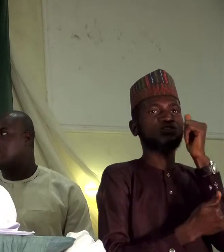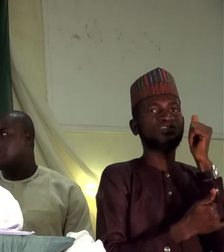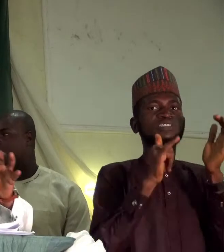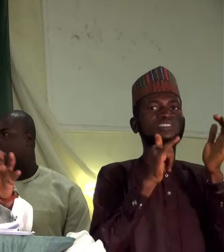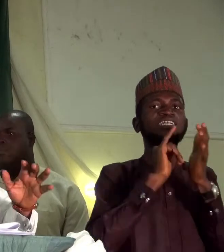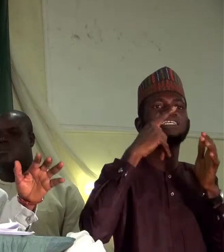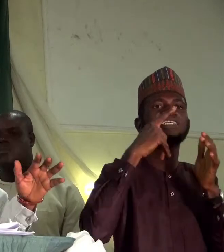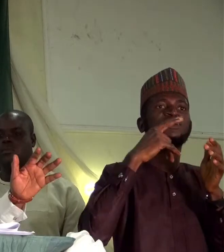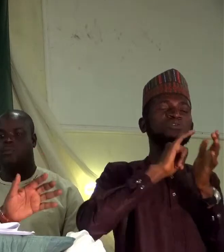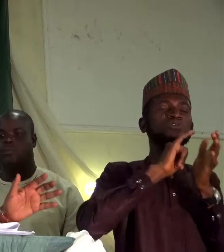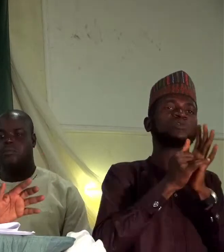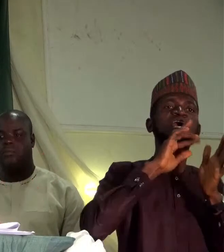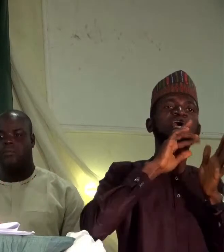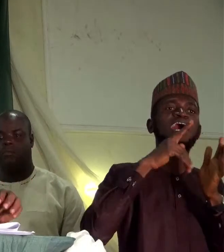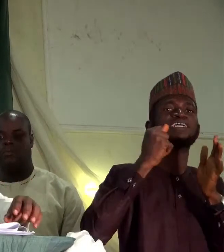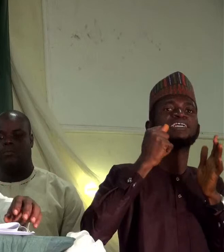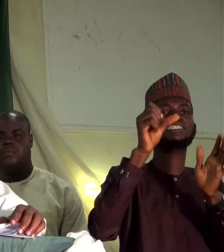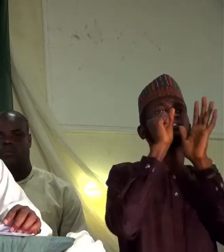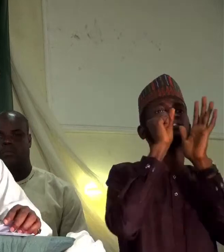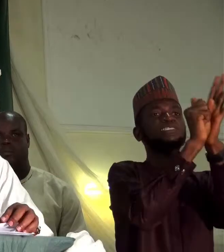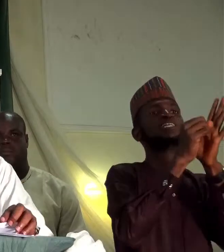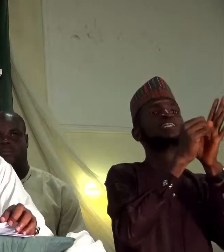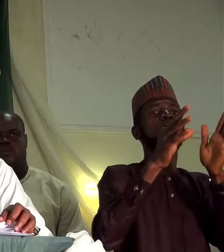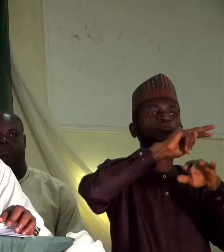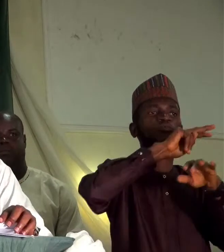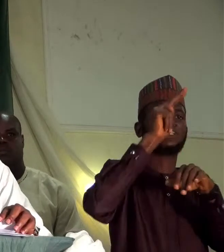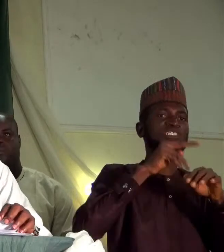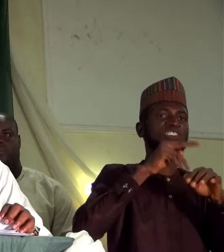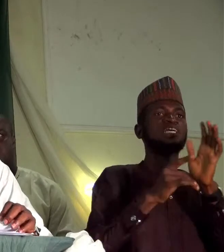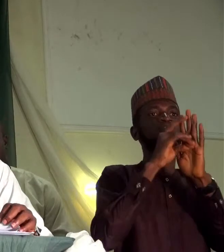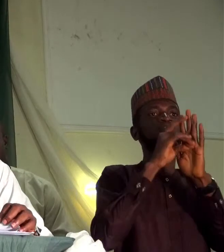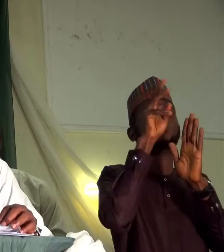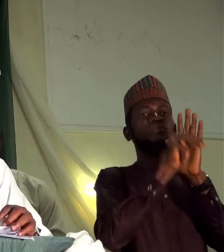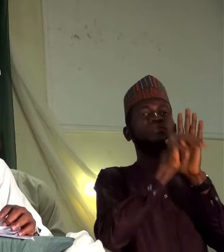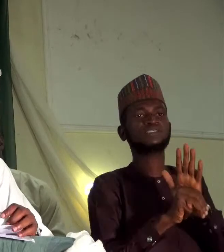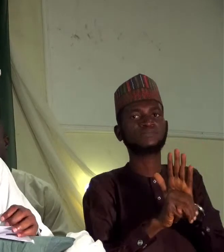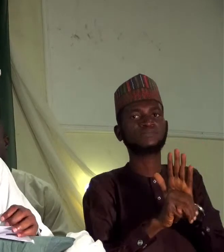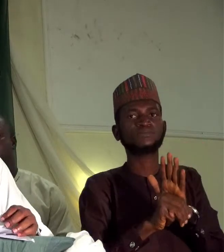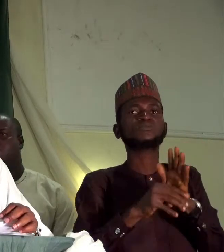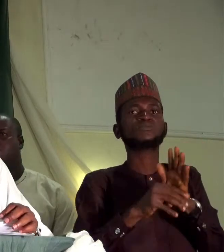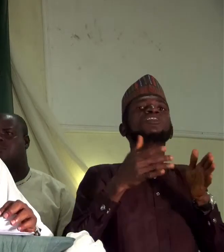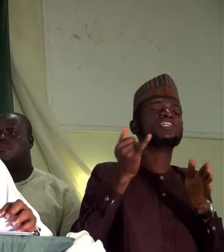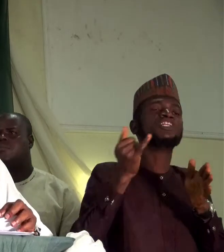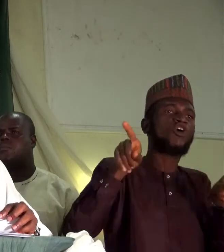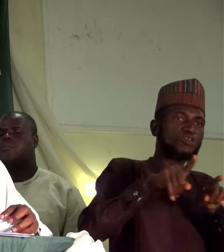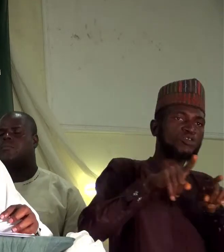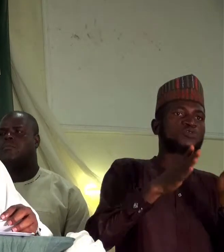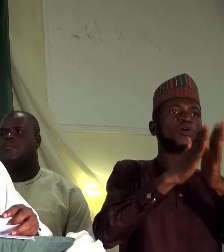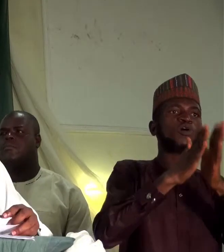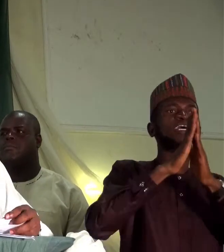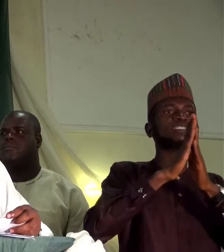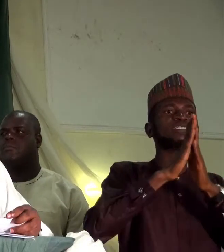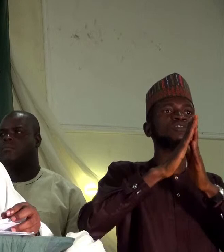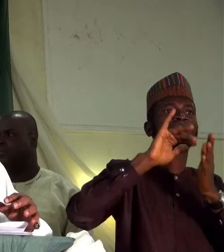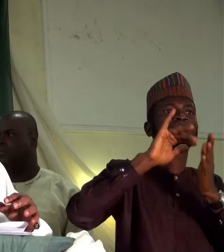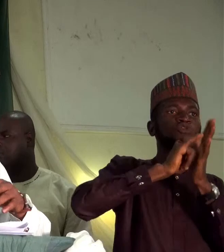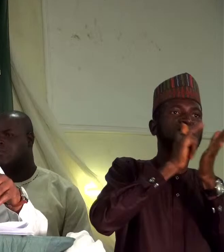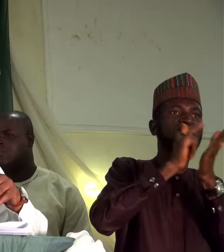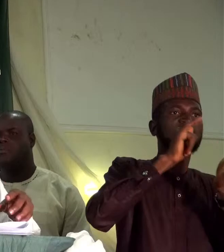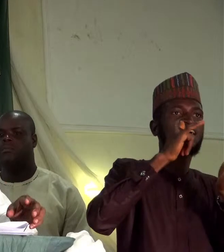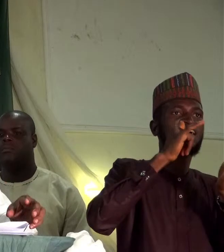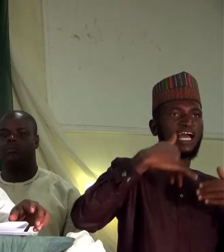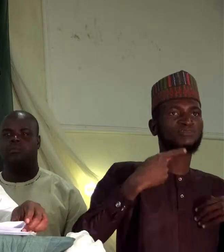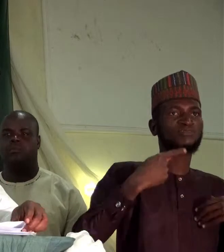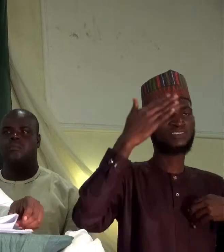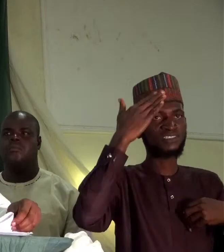boya orile ede n lo soke abi ko lo soke won le leyi. Won to wa bere ninu awon eleko to wa bere pe what are the core